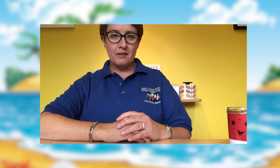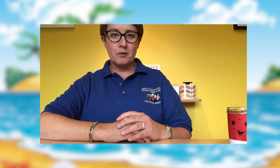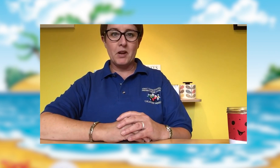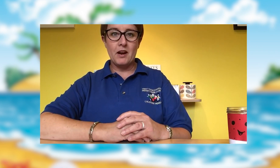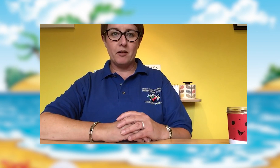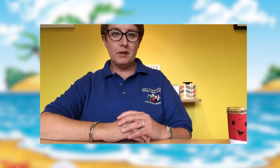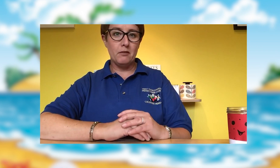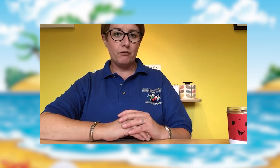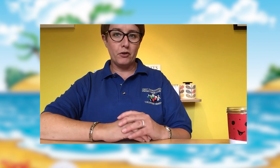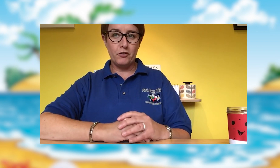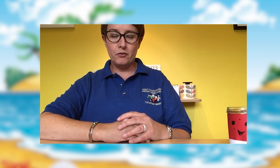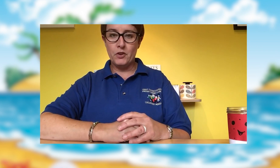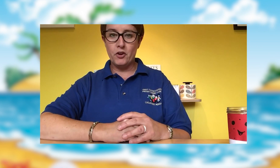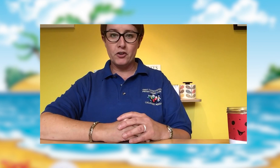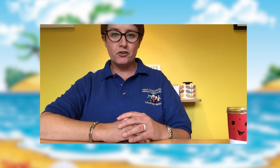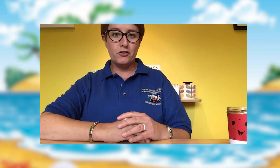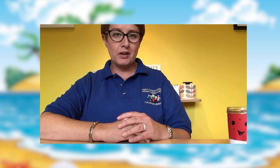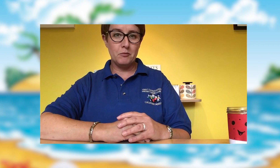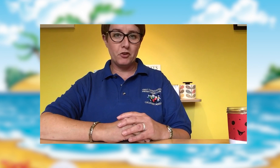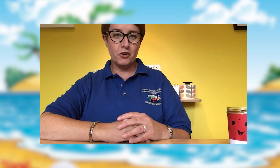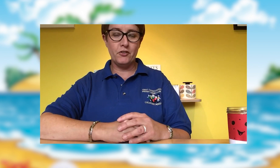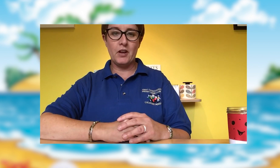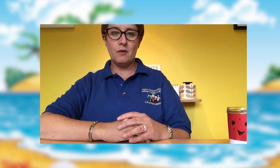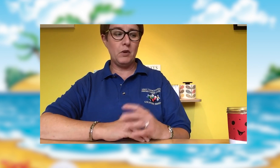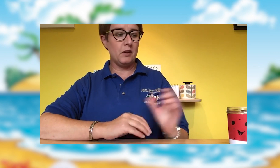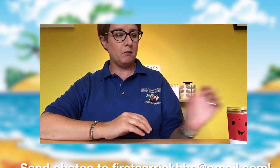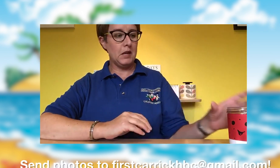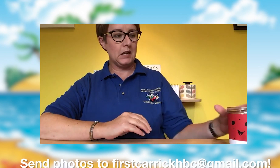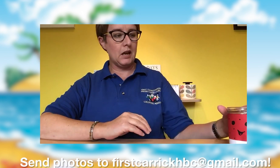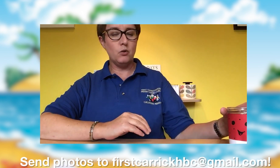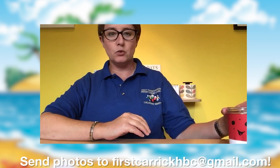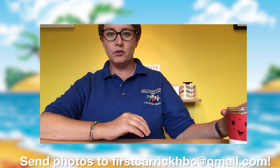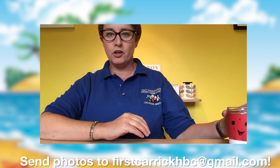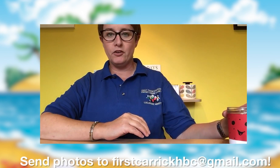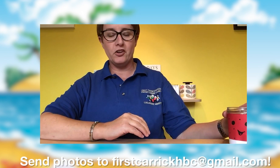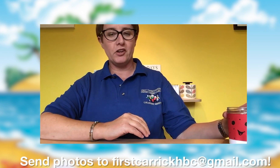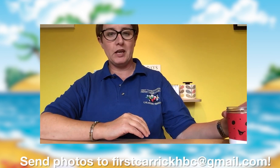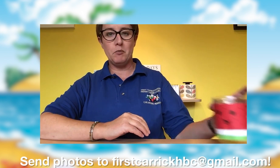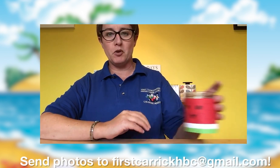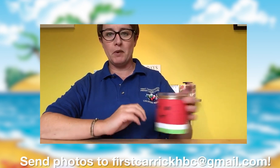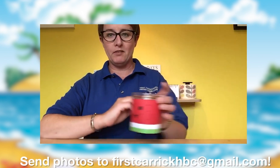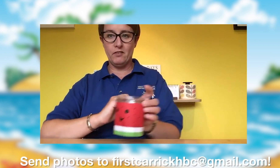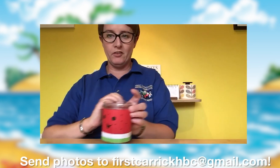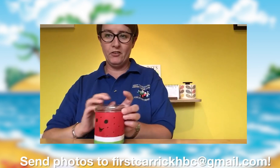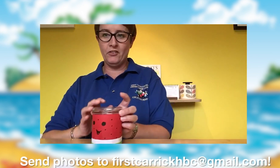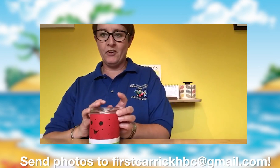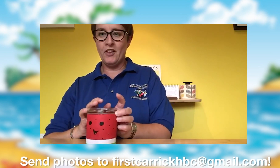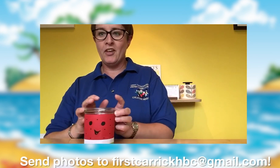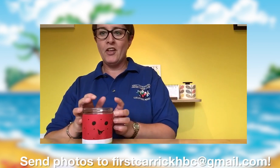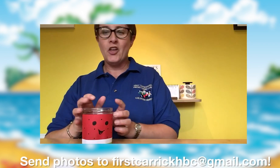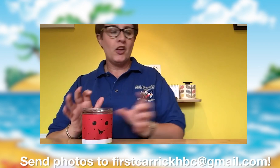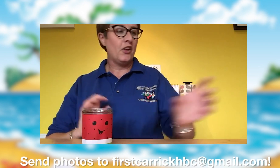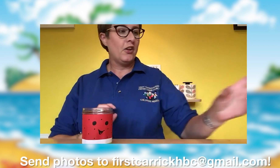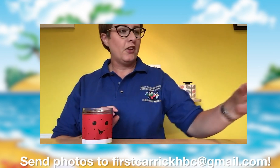we'd make some Caribbean fruit with our jam jars, and we can make a holder. You can keep your pencils,